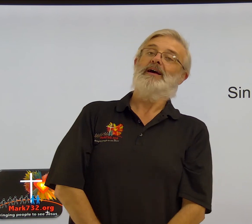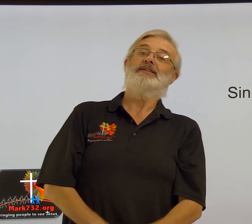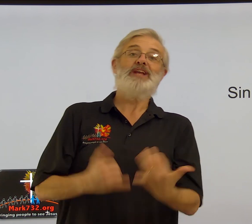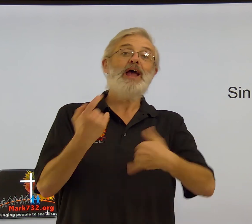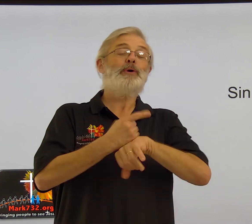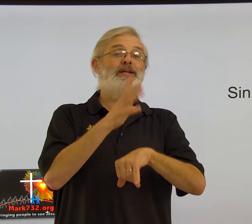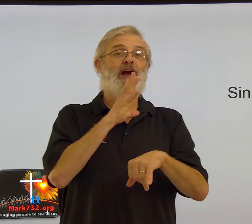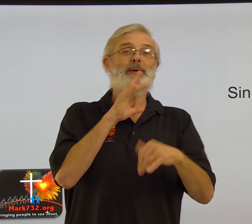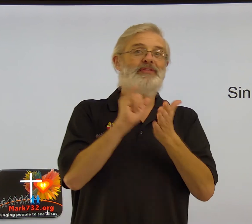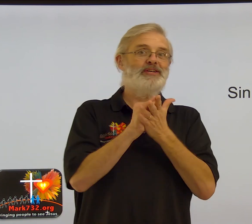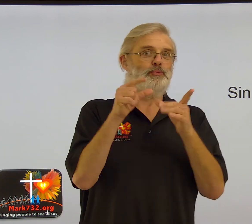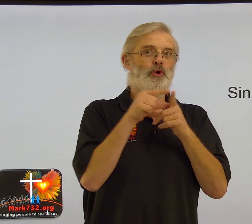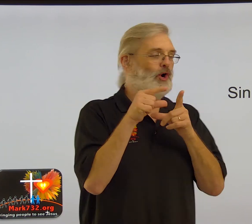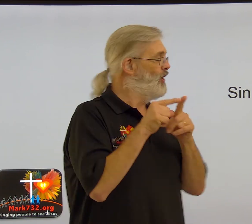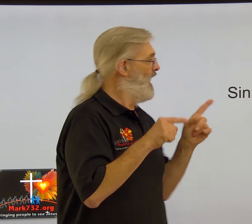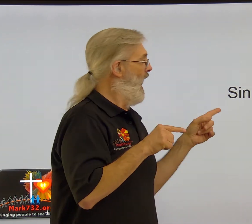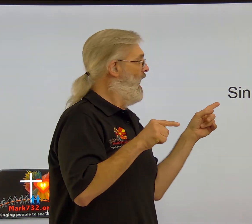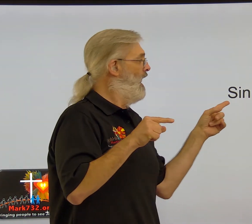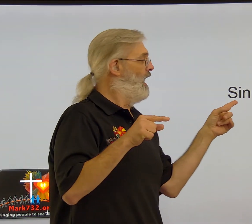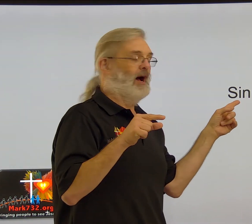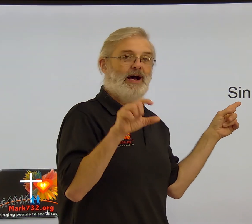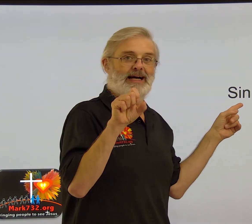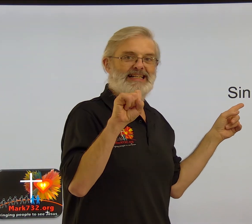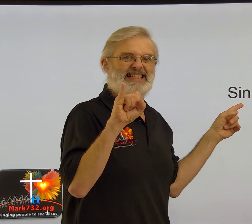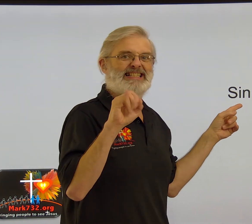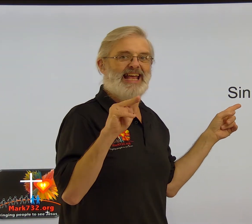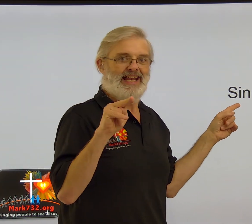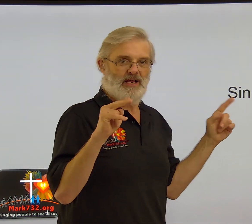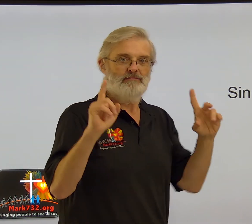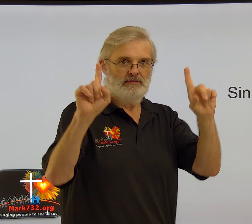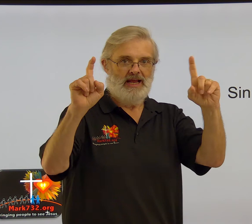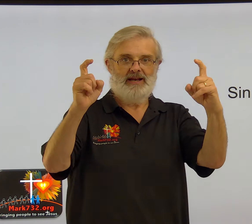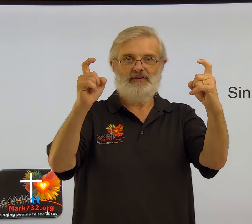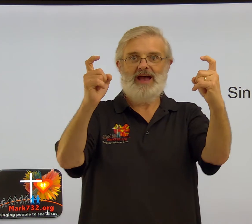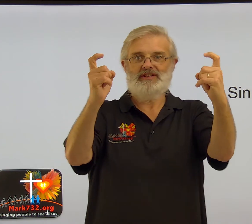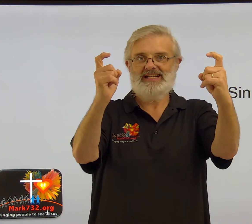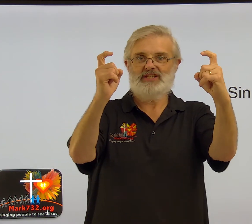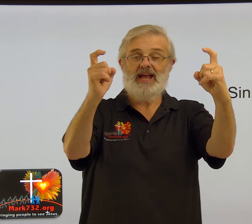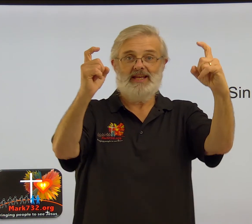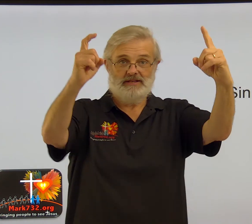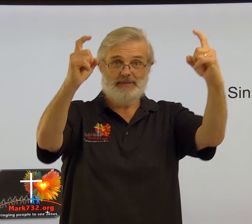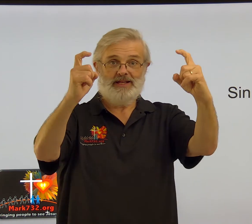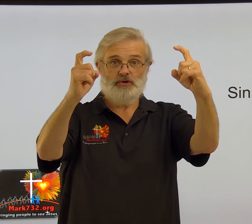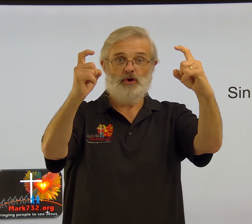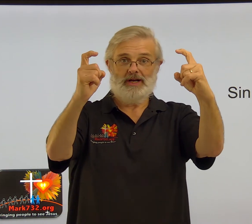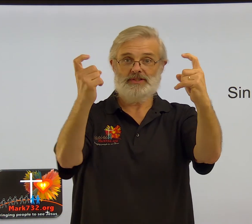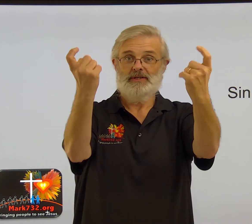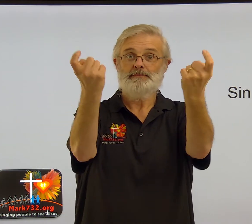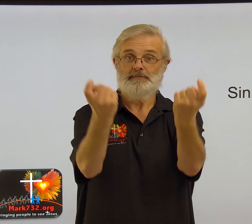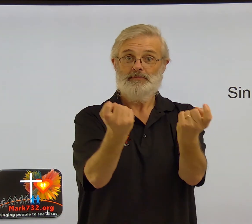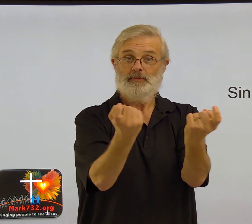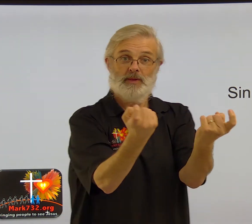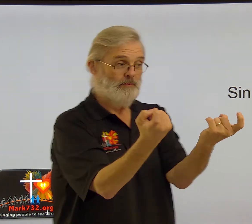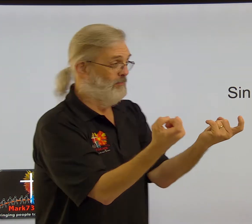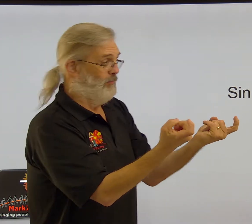Today we're going to talk about this word, sin. And if you haven't yet signed it, you make two hooks, put it up